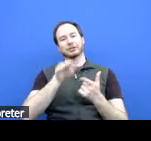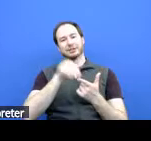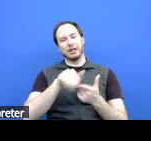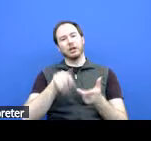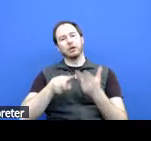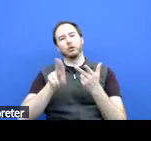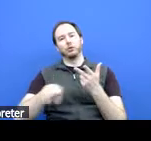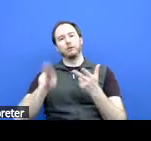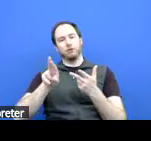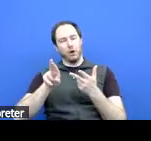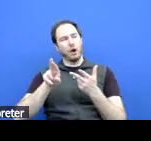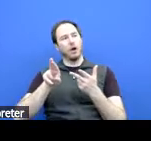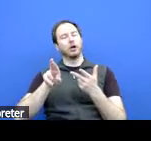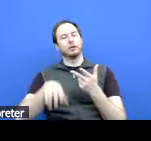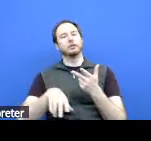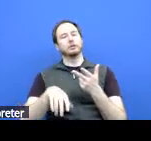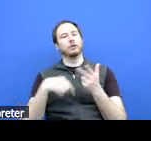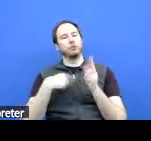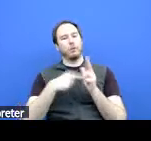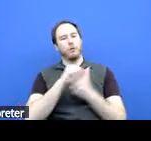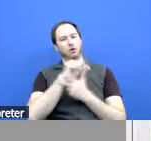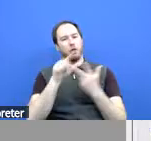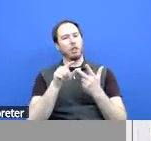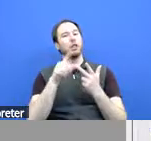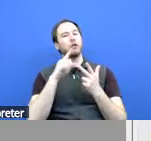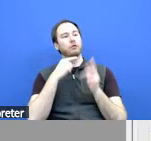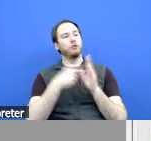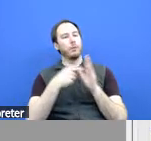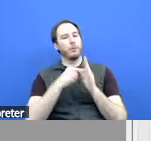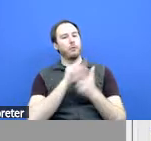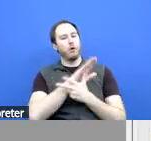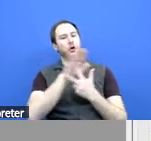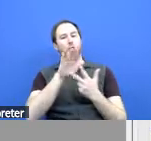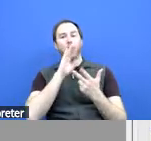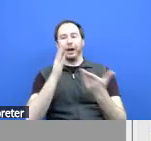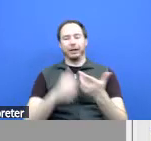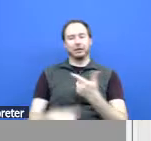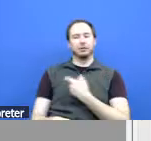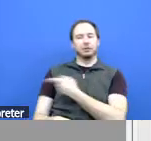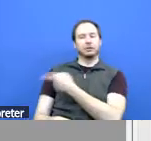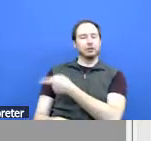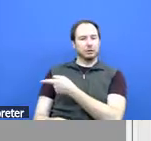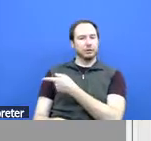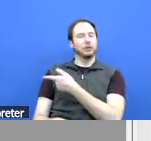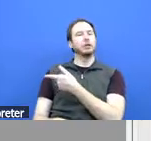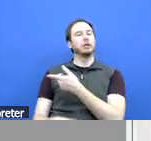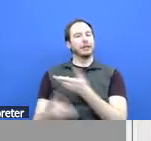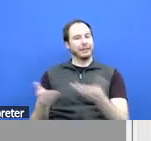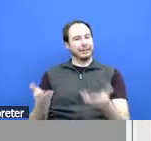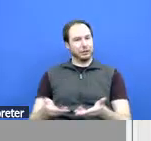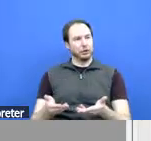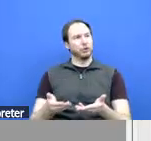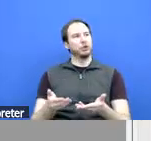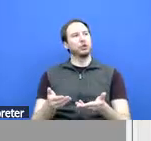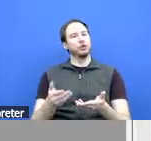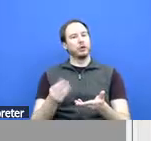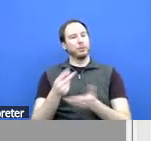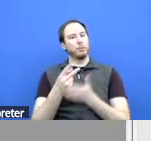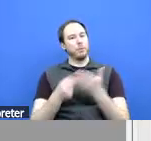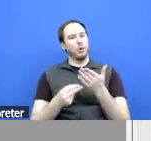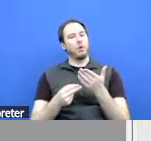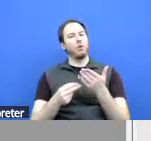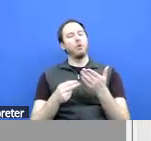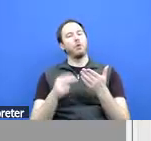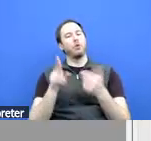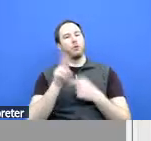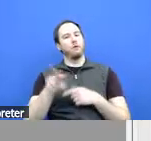and the University of Rochester. Representatives of all three entities are here with me this evening, and both representatives from